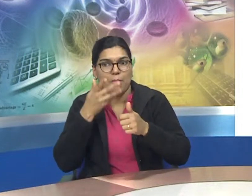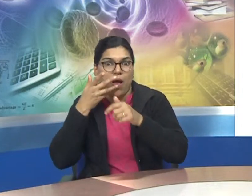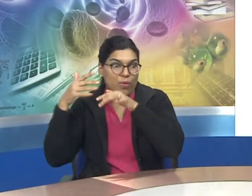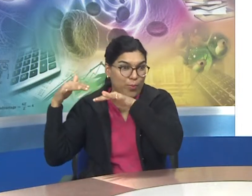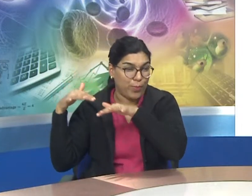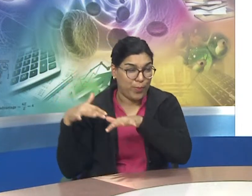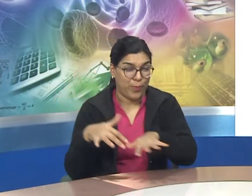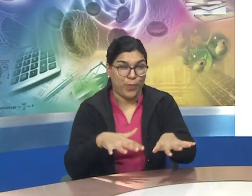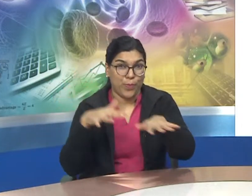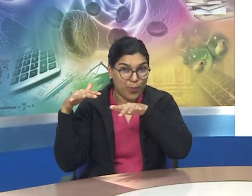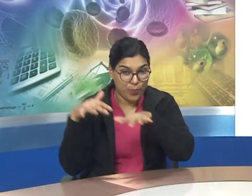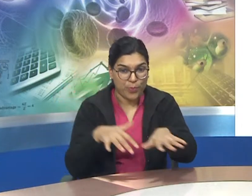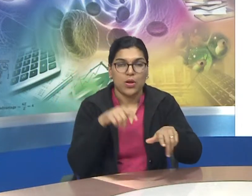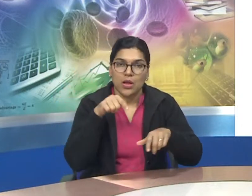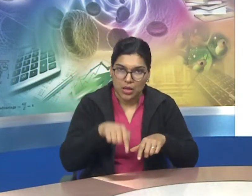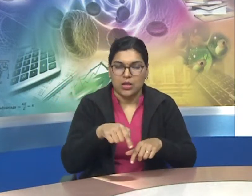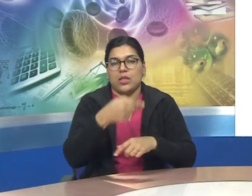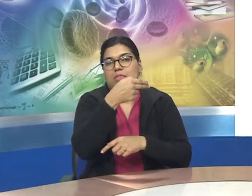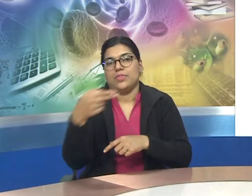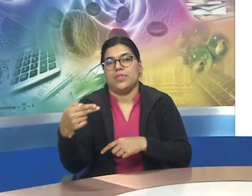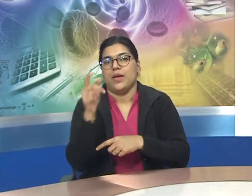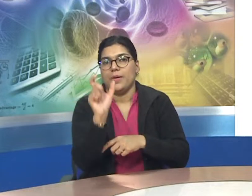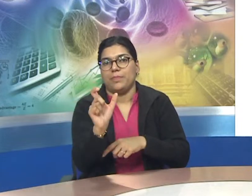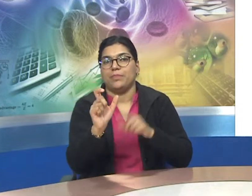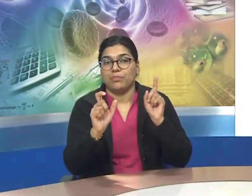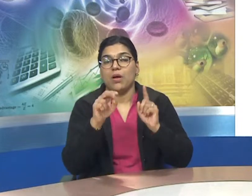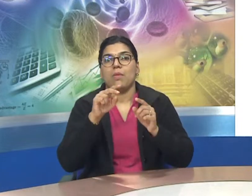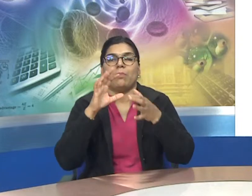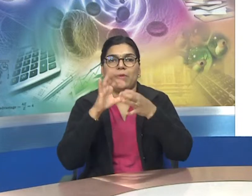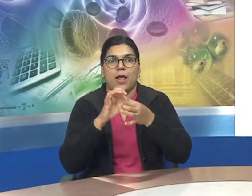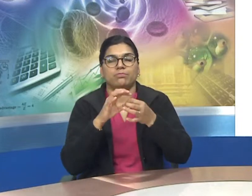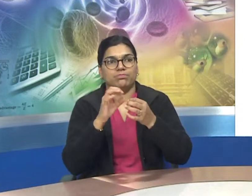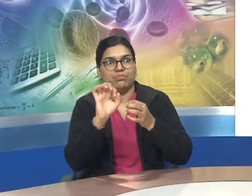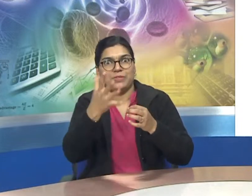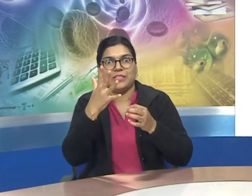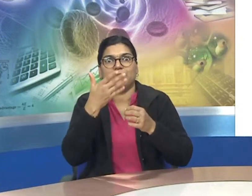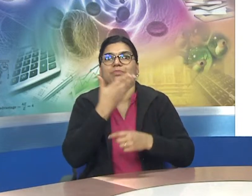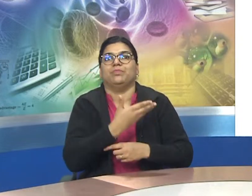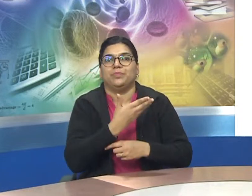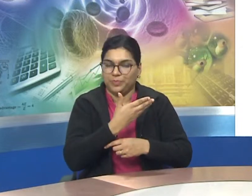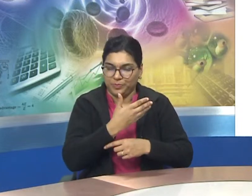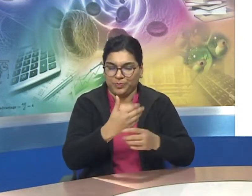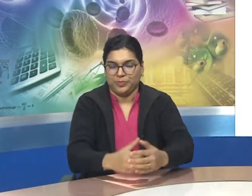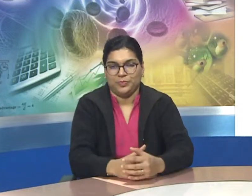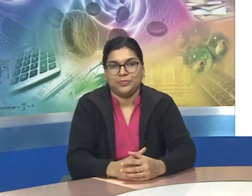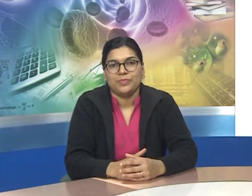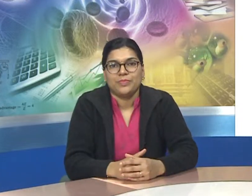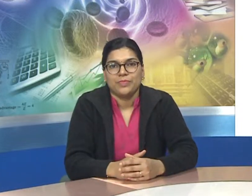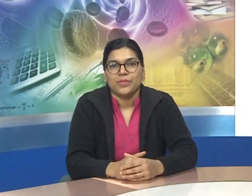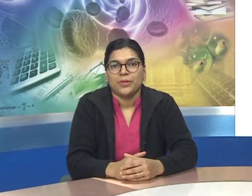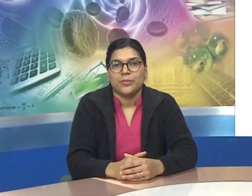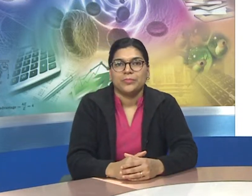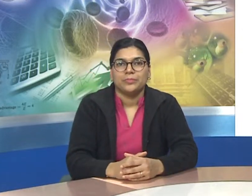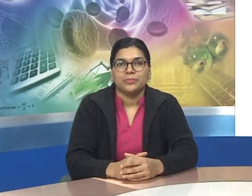creates some electrical energy. So that is used for creation of the energy.